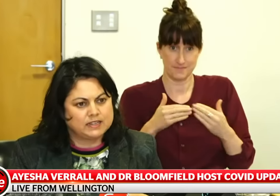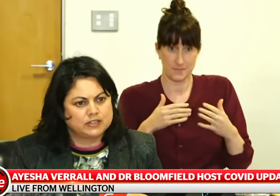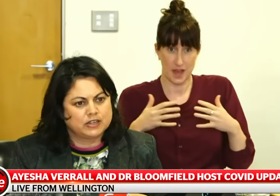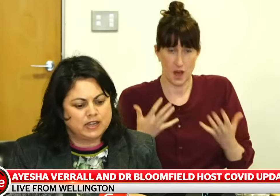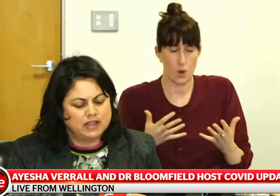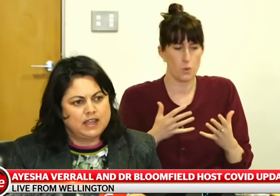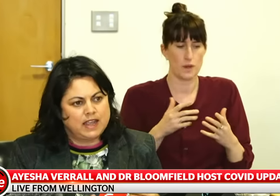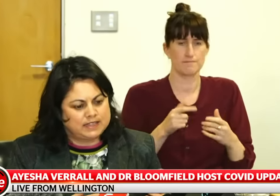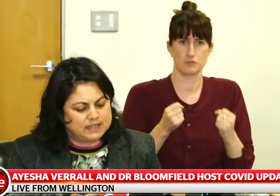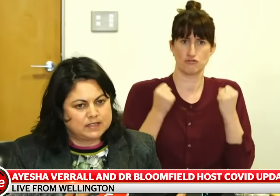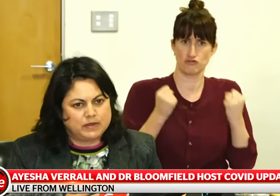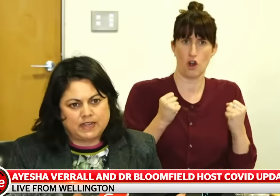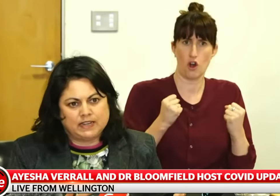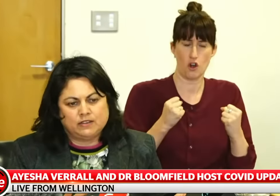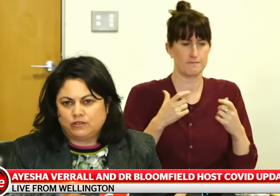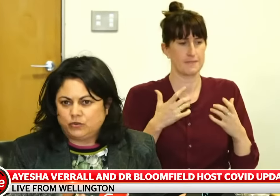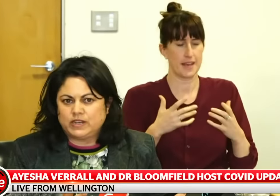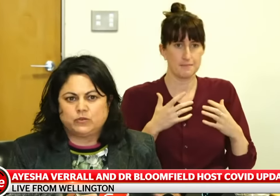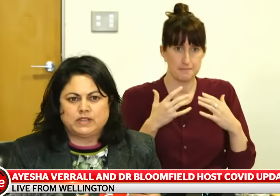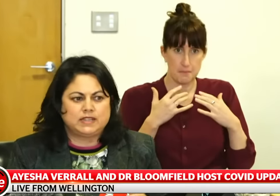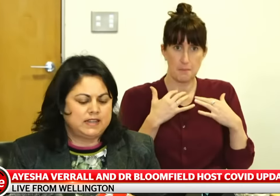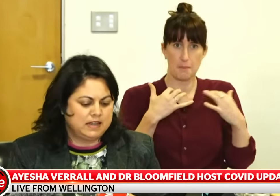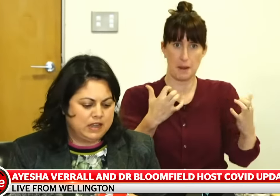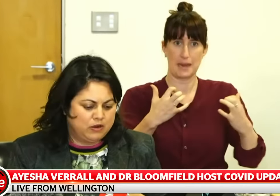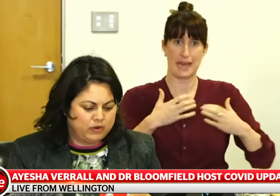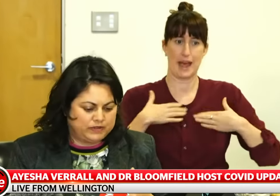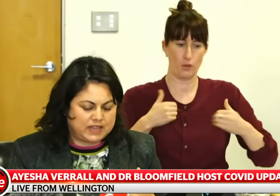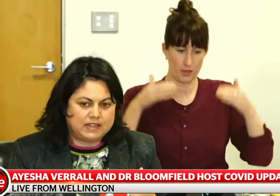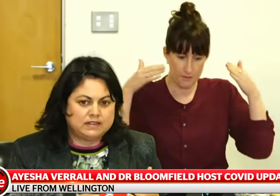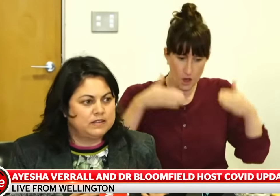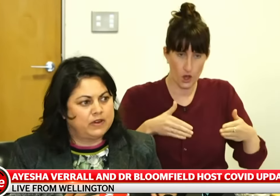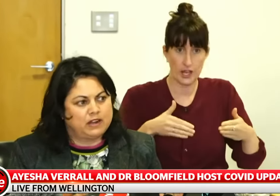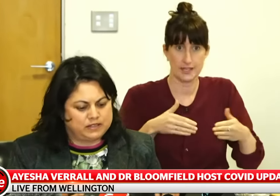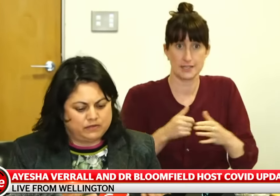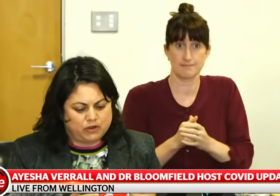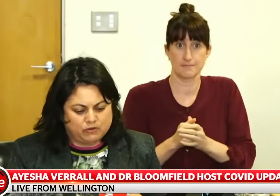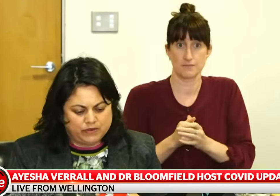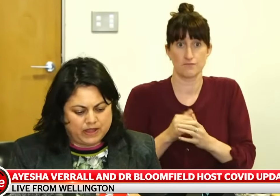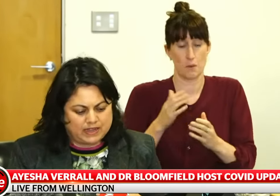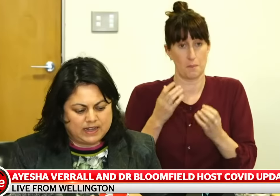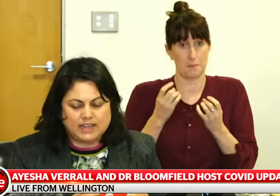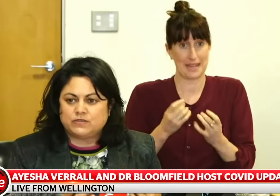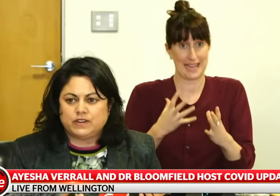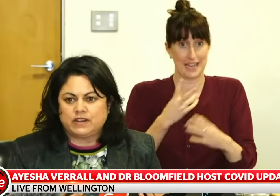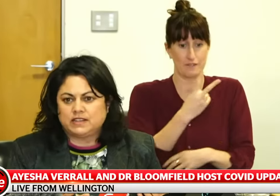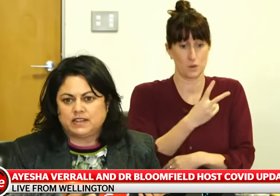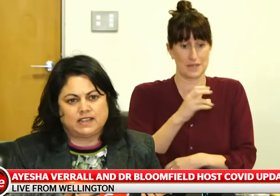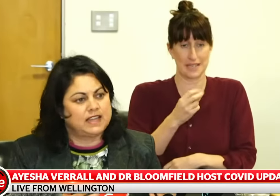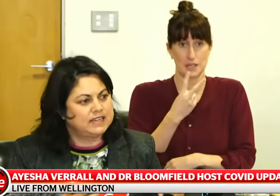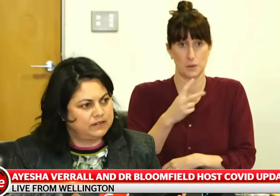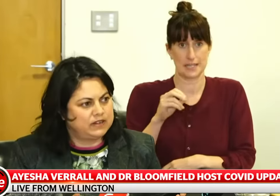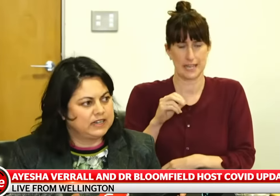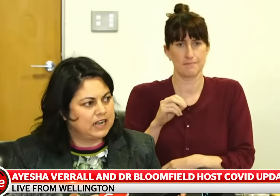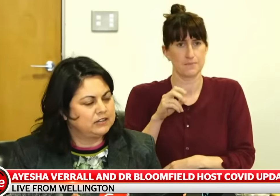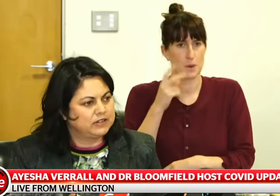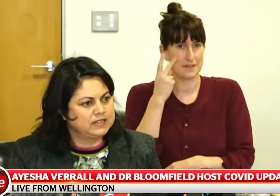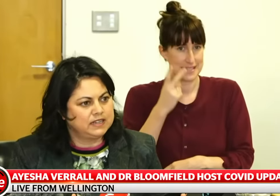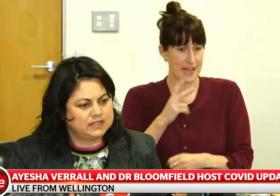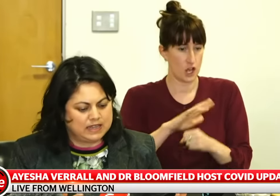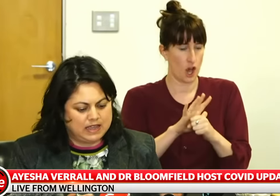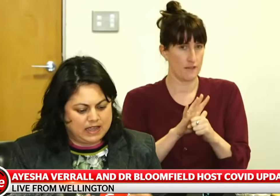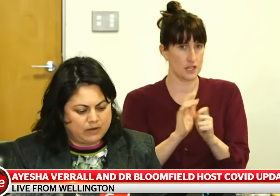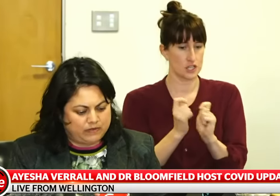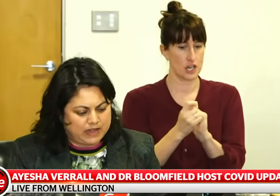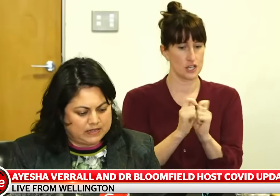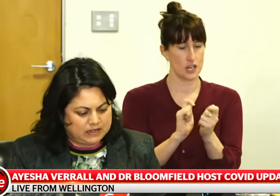they change. And since the beginning of 2020, we've seen the virus evolve, and each variant has had different